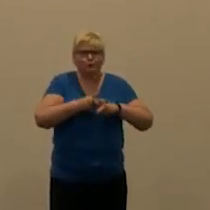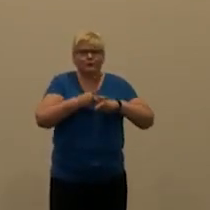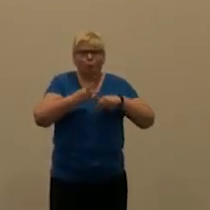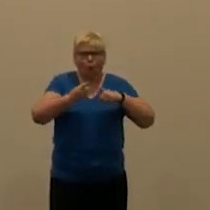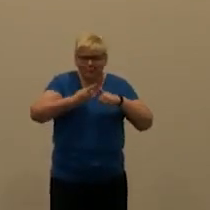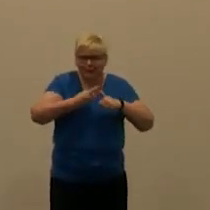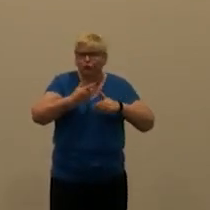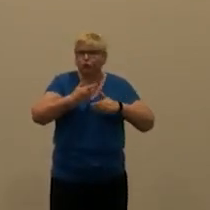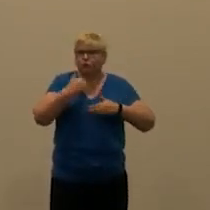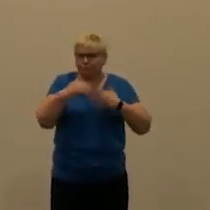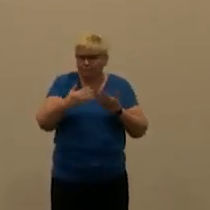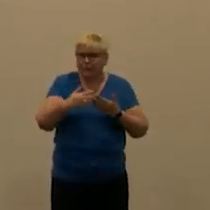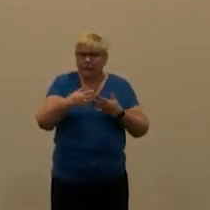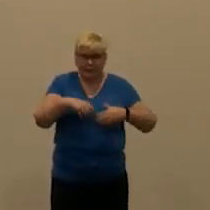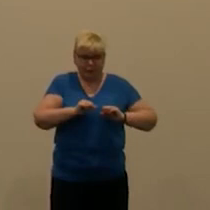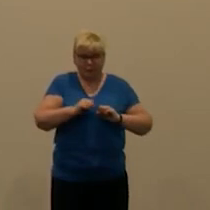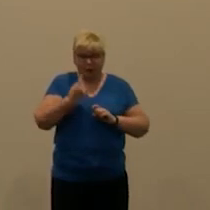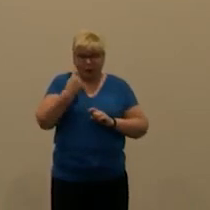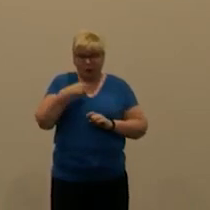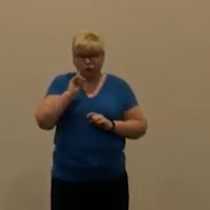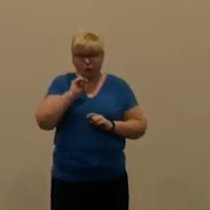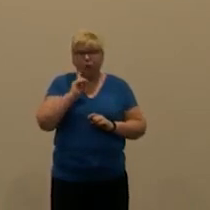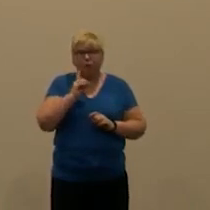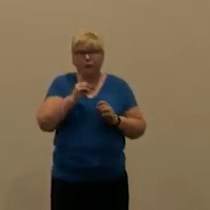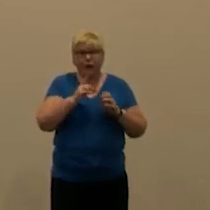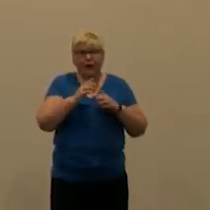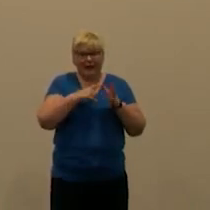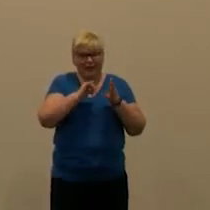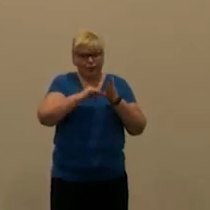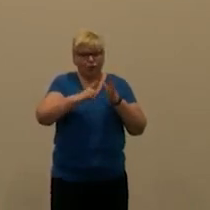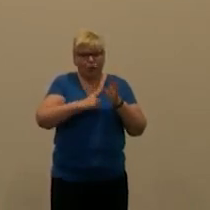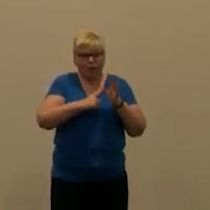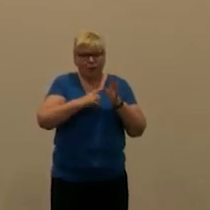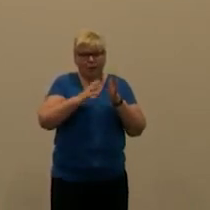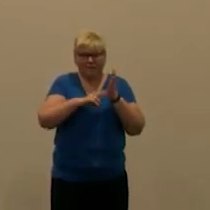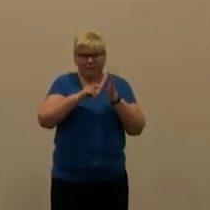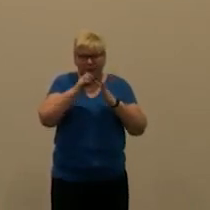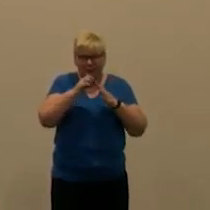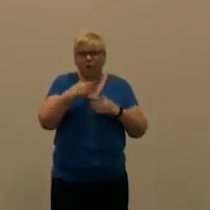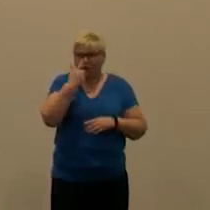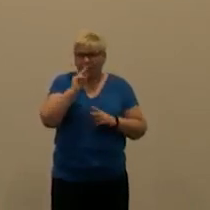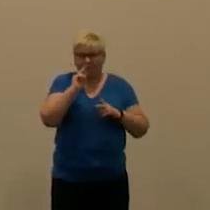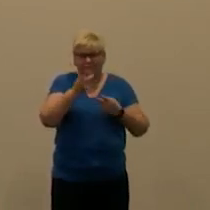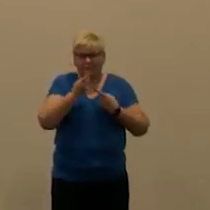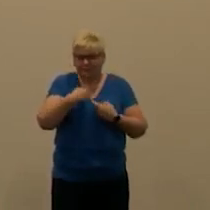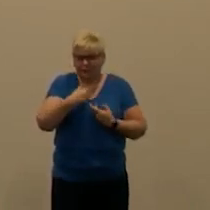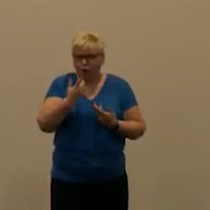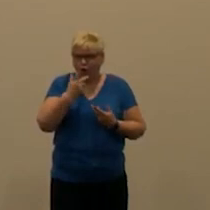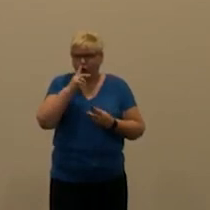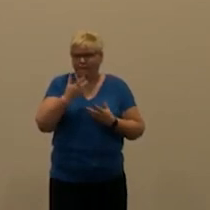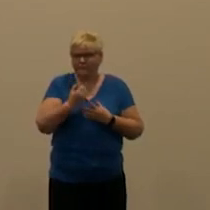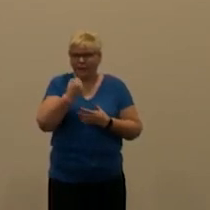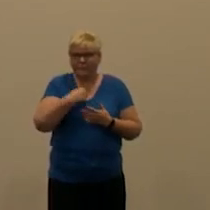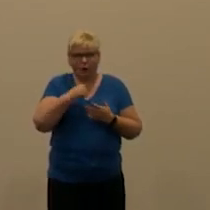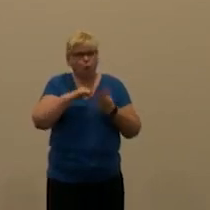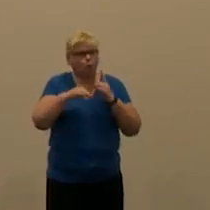automation, and so on. Since last year, I'm also a Microsoft Asia MVP. And if you want, you can visit me or you can find my